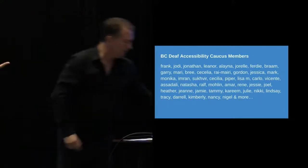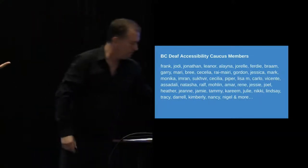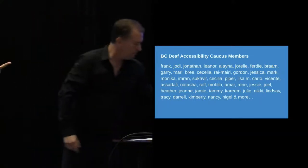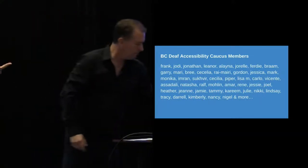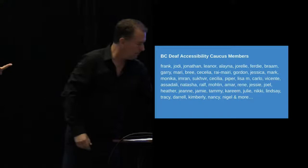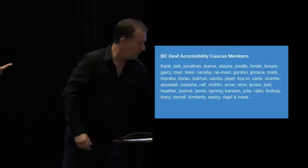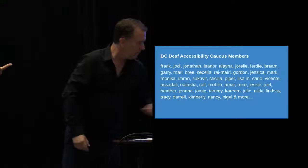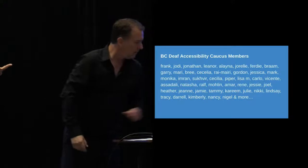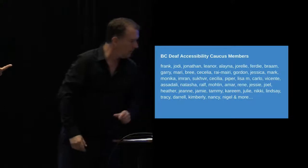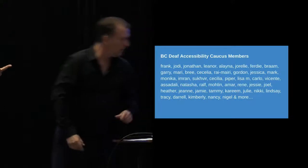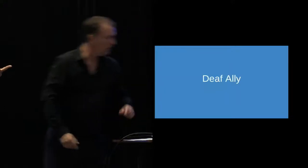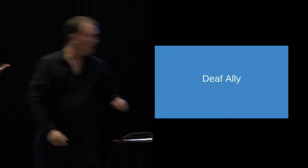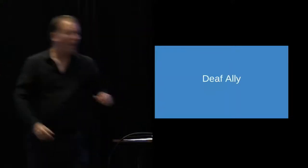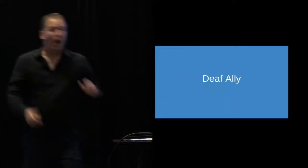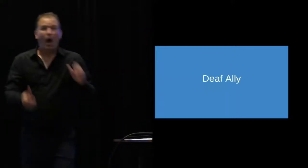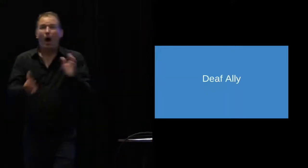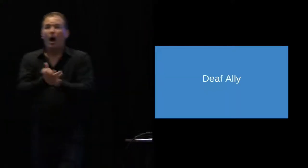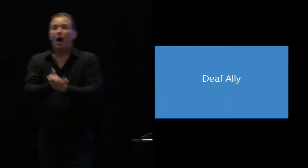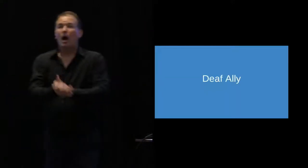Word document, gotcha.